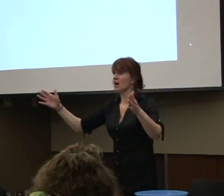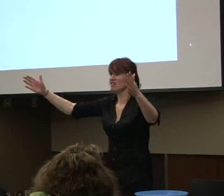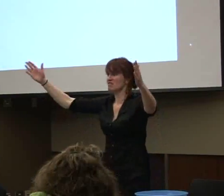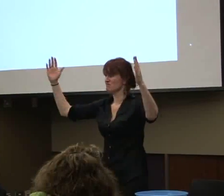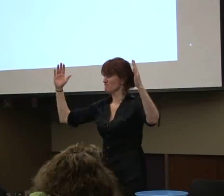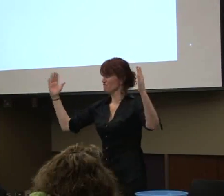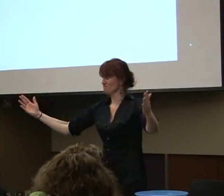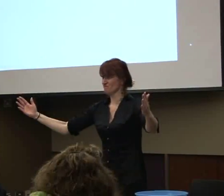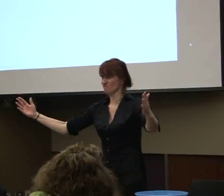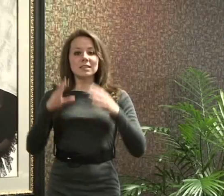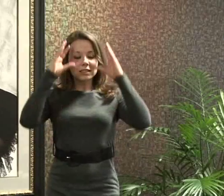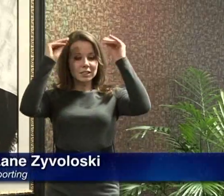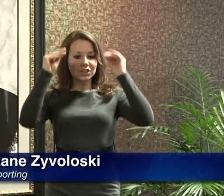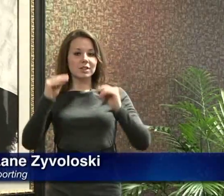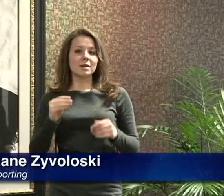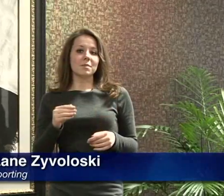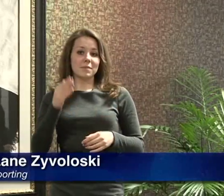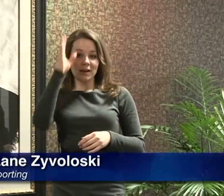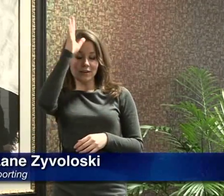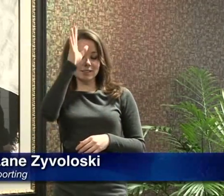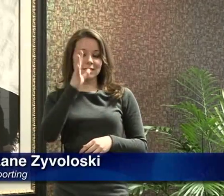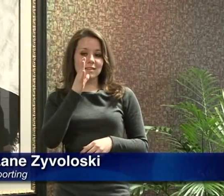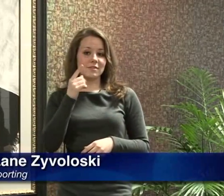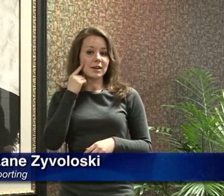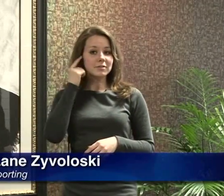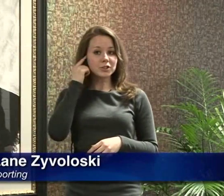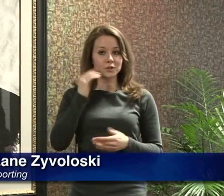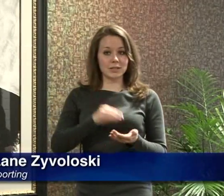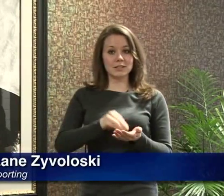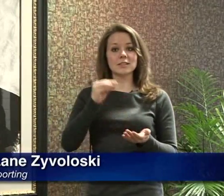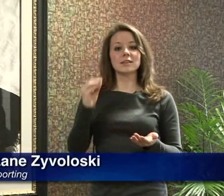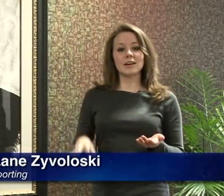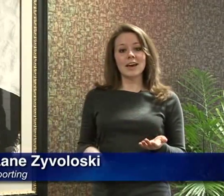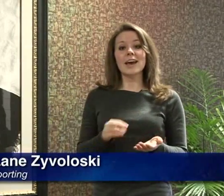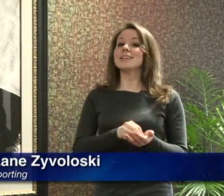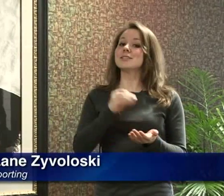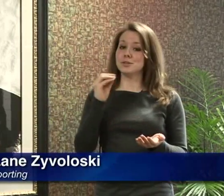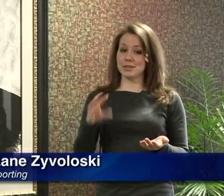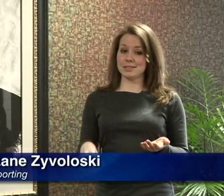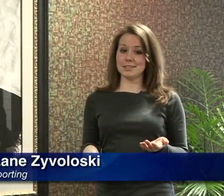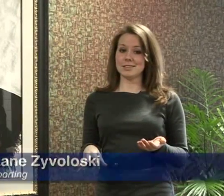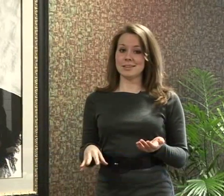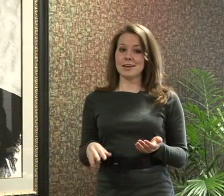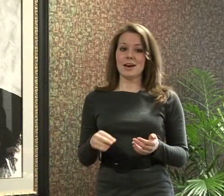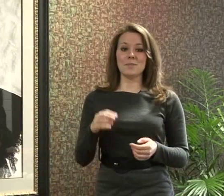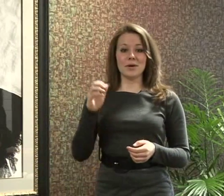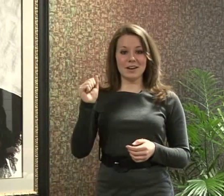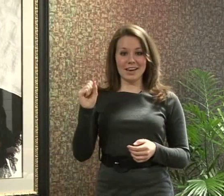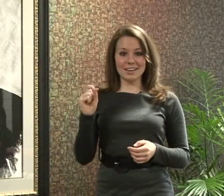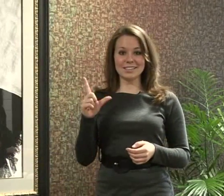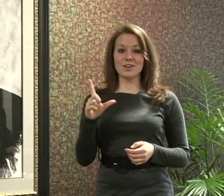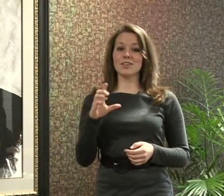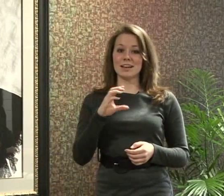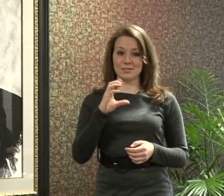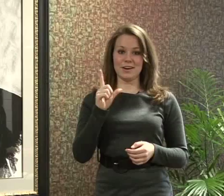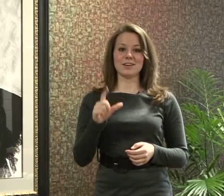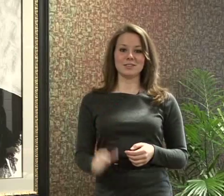Auditorium to teach parents of deaf students and students about ASL classifiers.